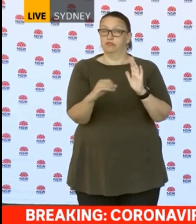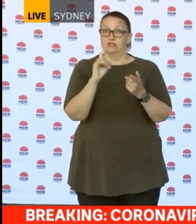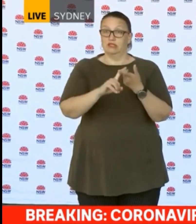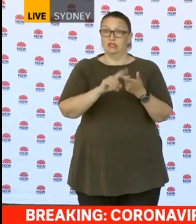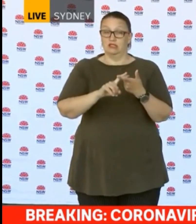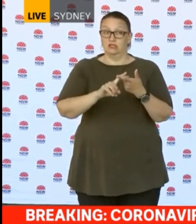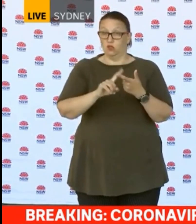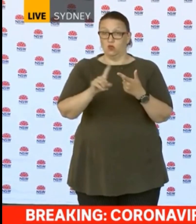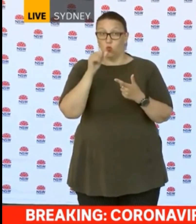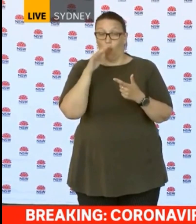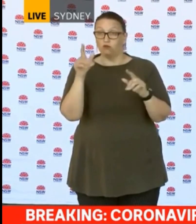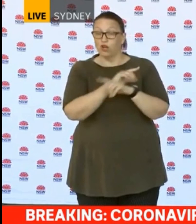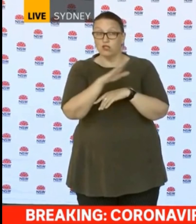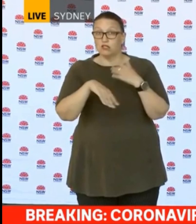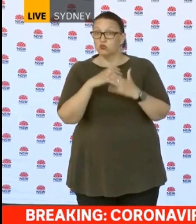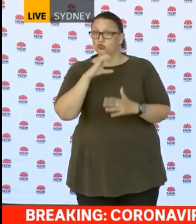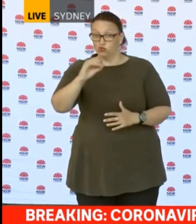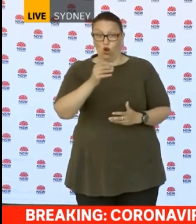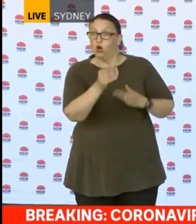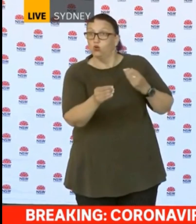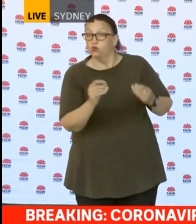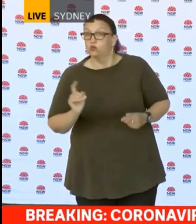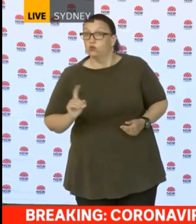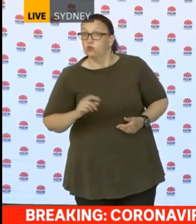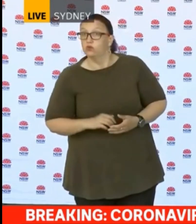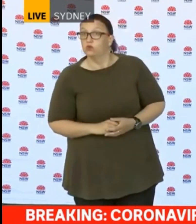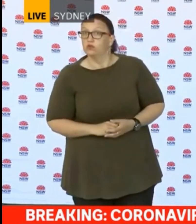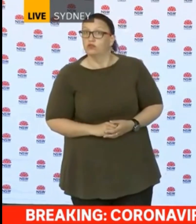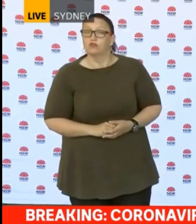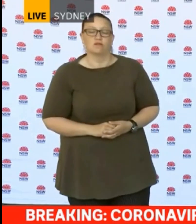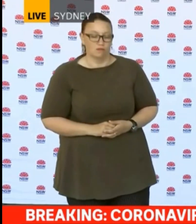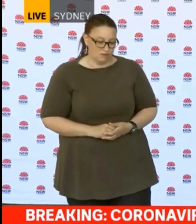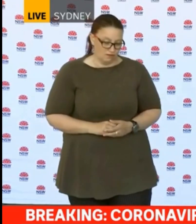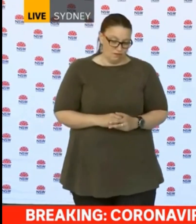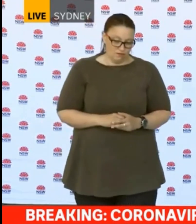lifted until we have zero community transmission? No, just to clarify, that obviously